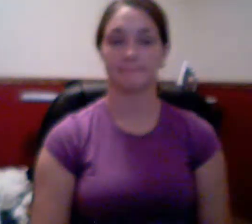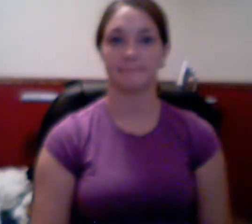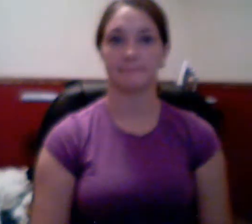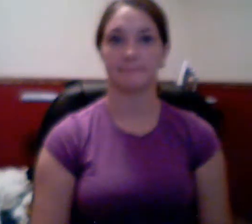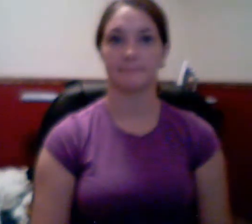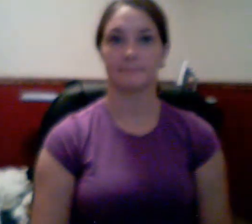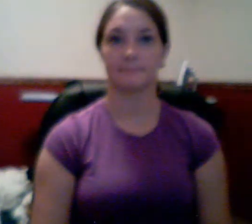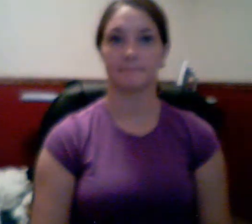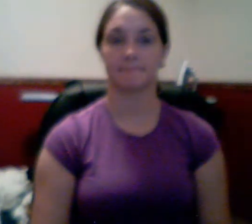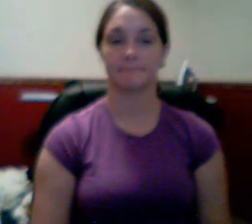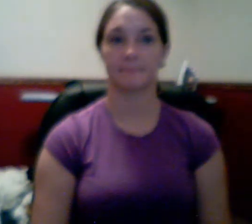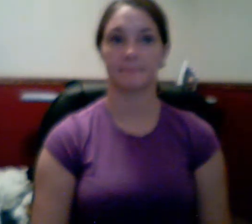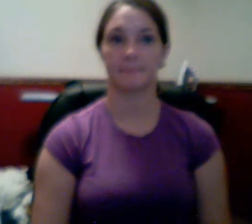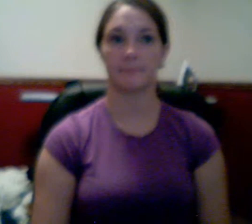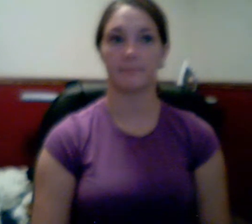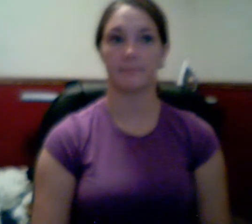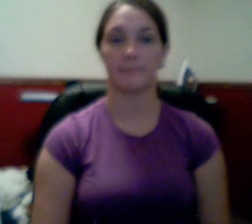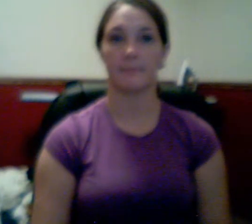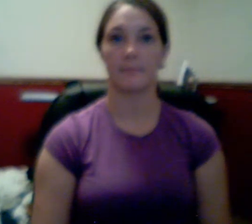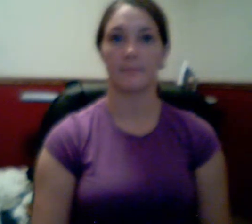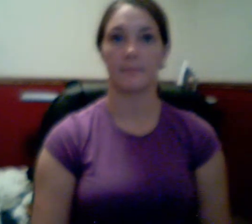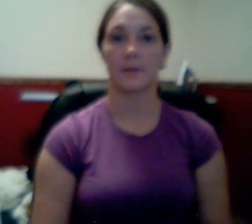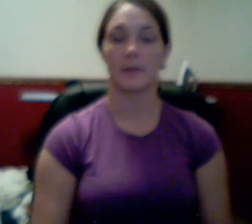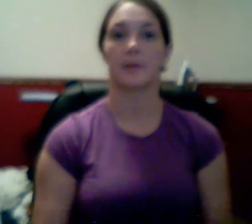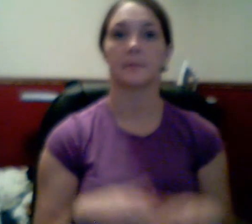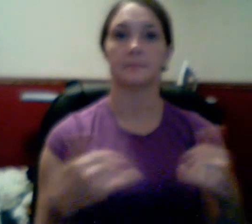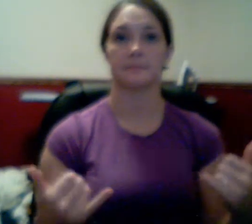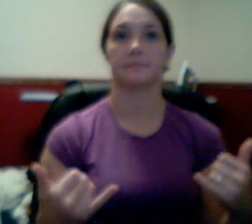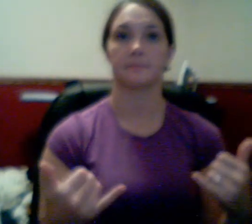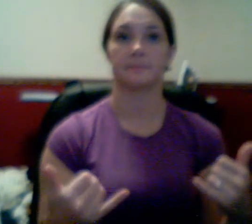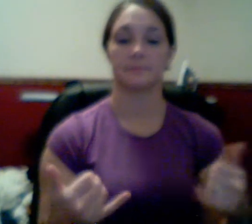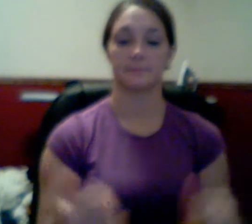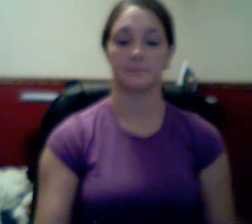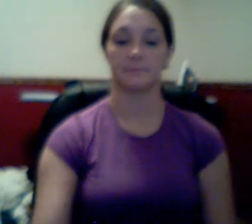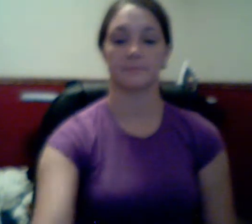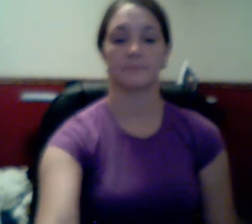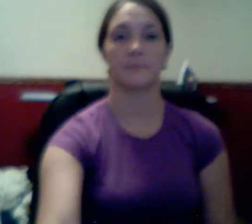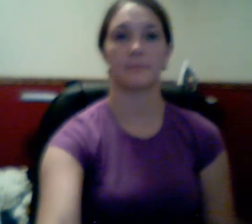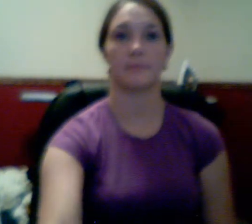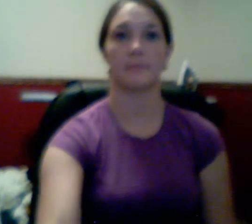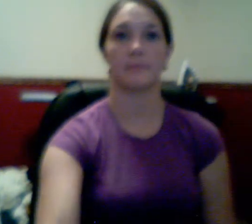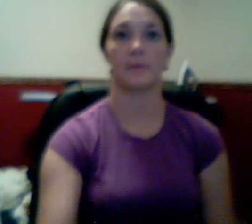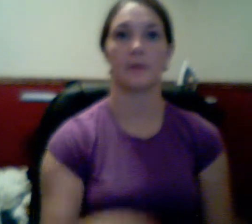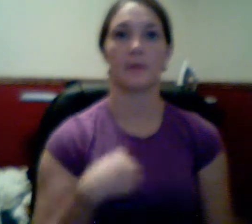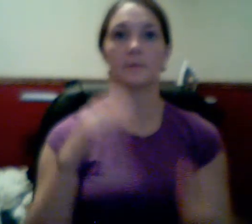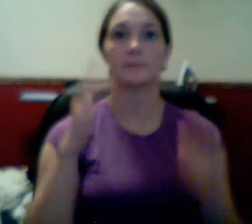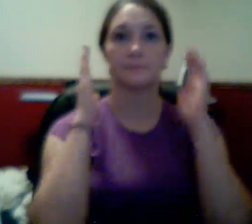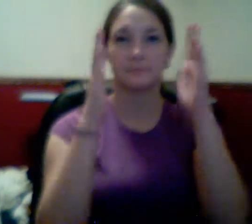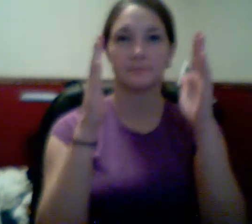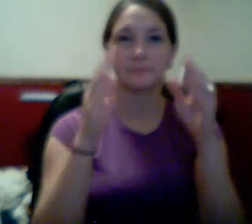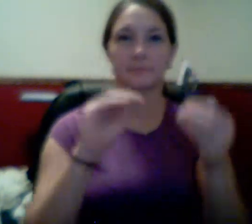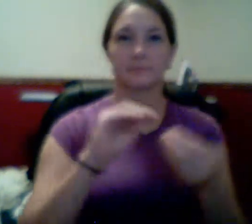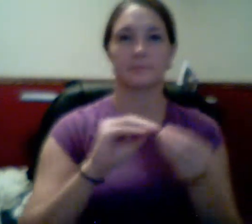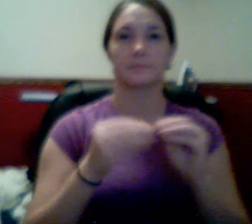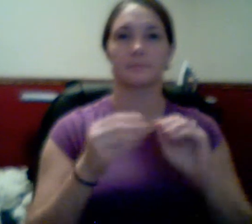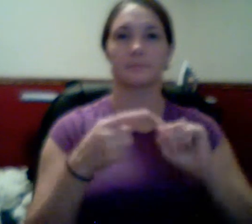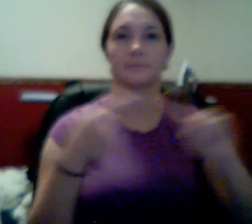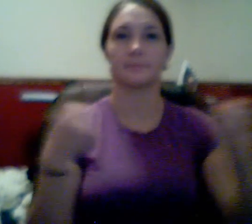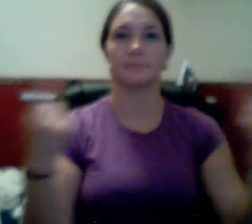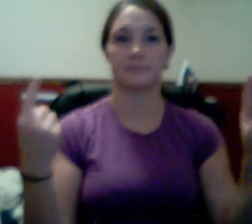Let's talk about that next. Now see, I've zoomed in a bit on the number line. And there's my 0, 1,